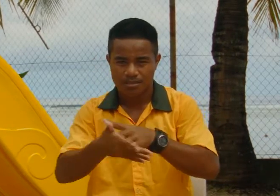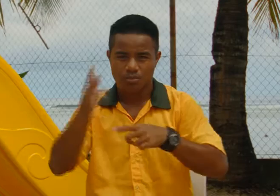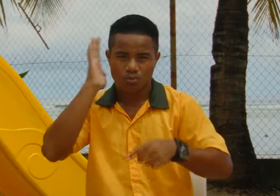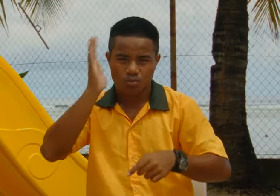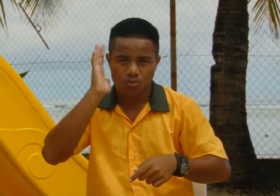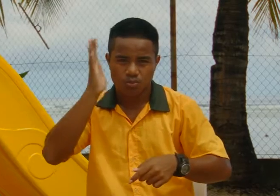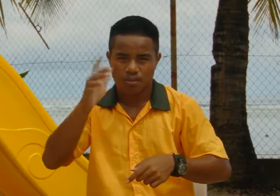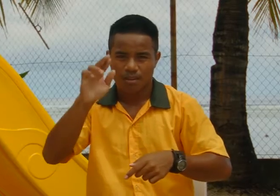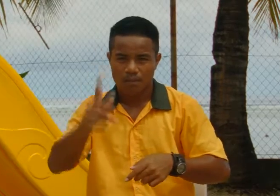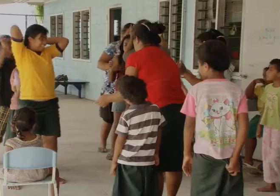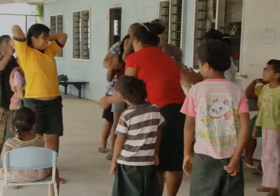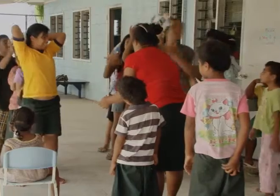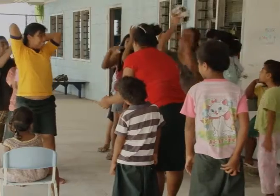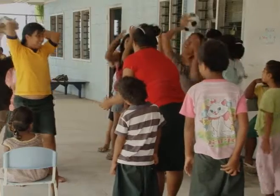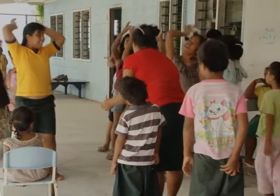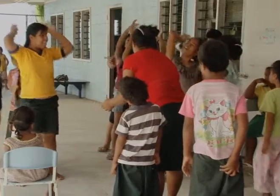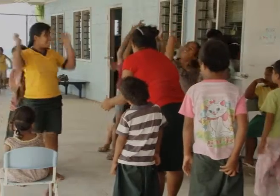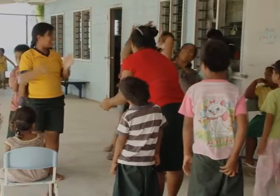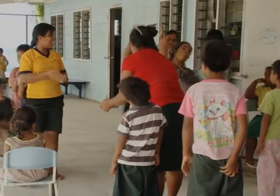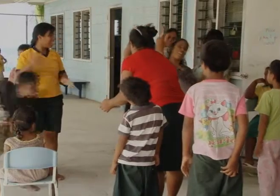in Kiribati.